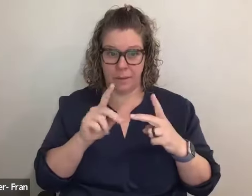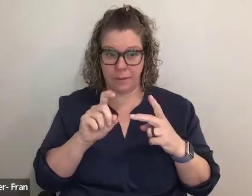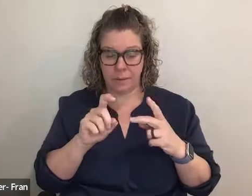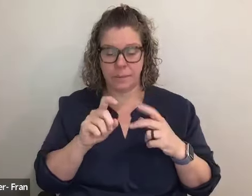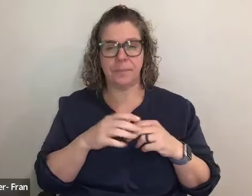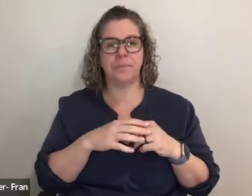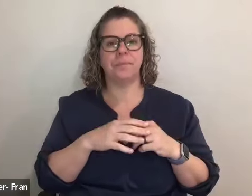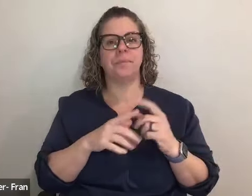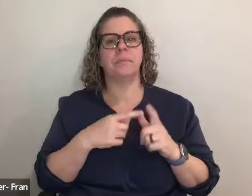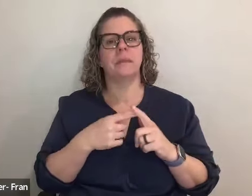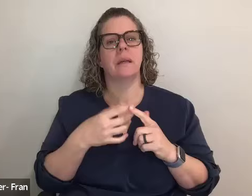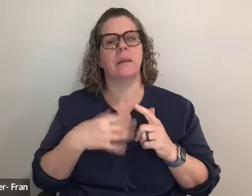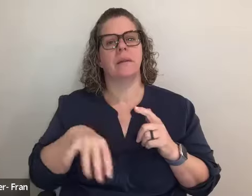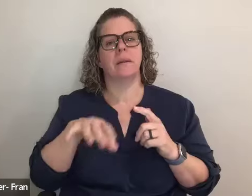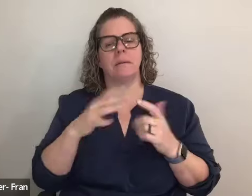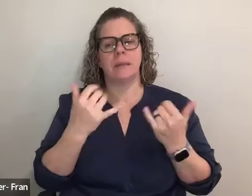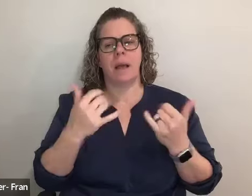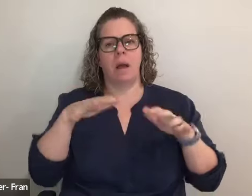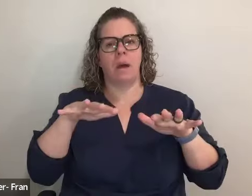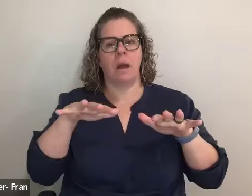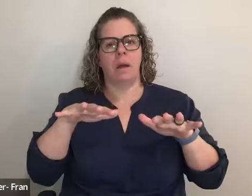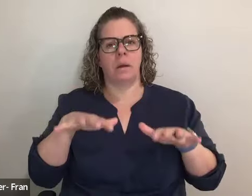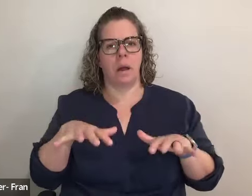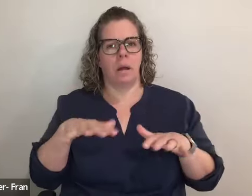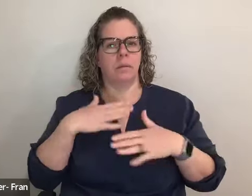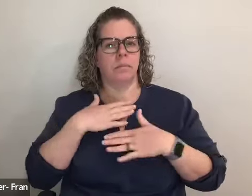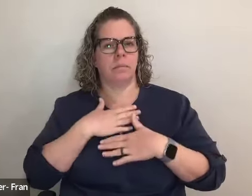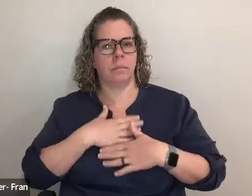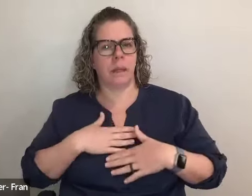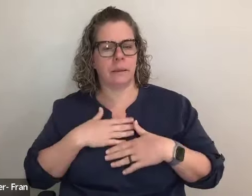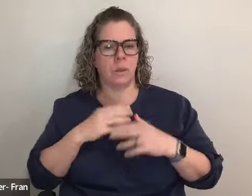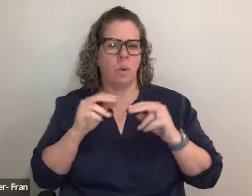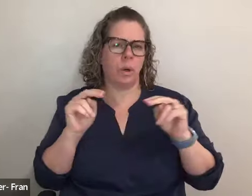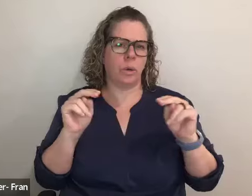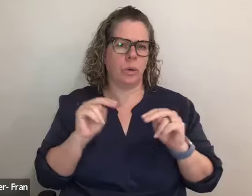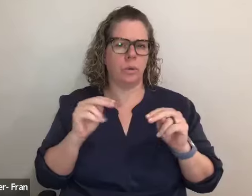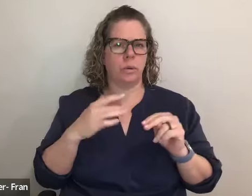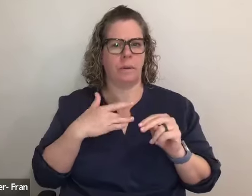And then finding a calm, pleasant, or neutral sensation in your body.